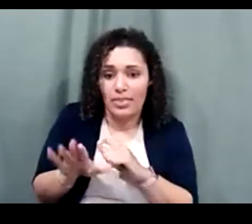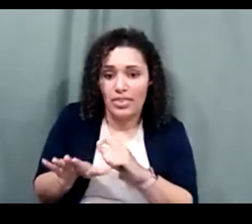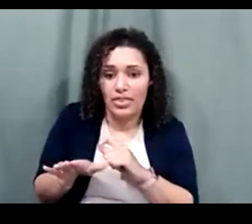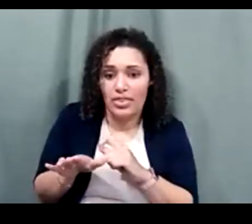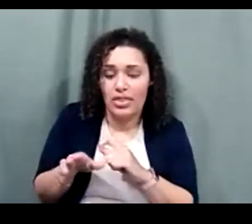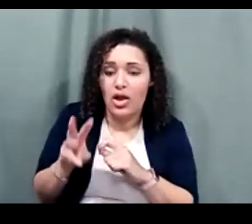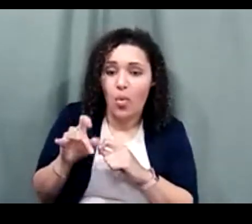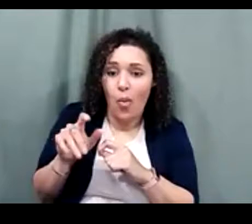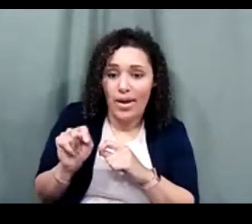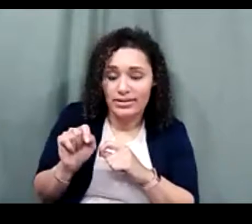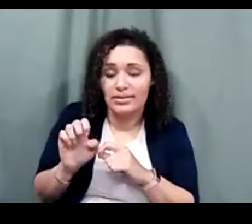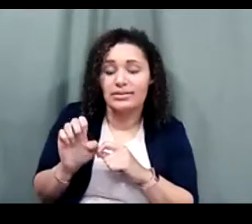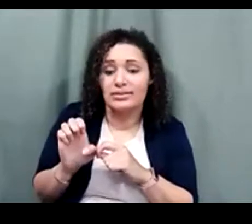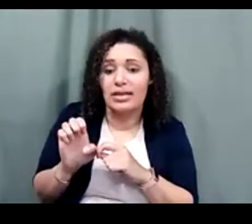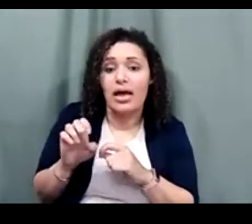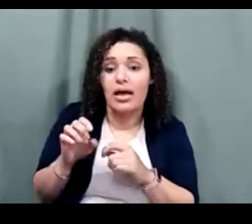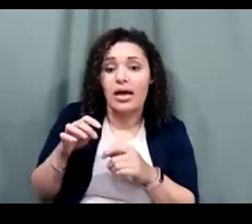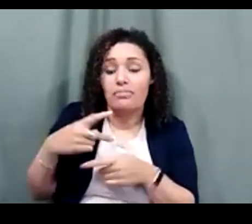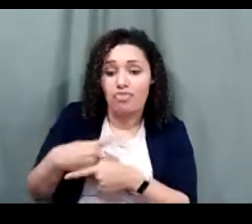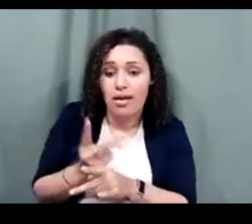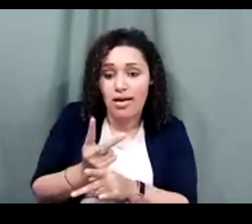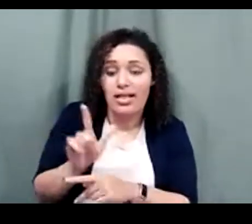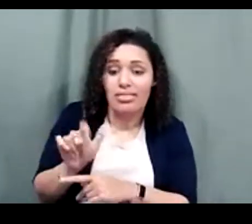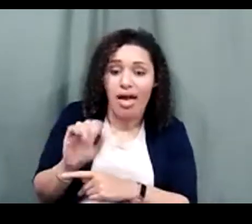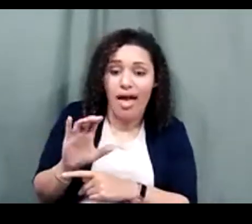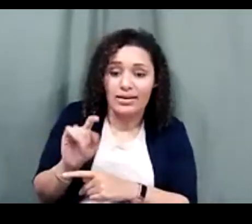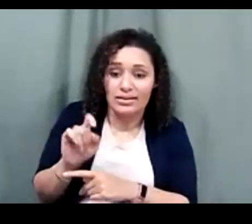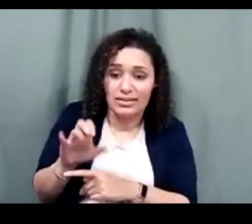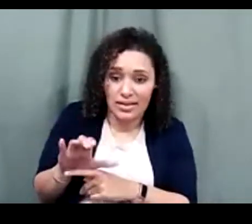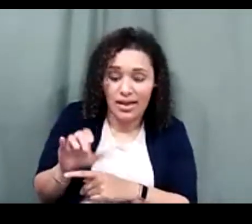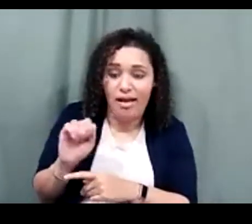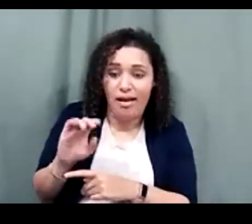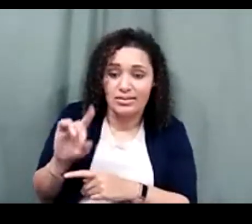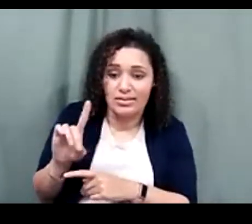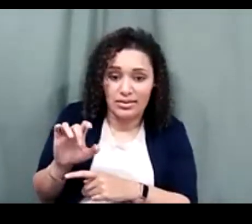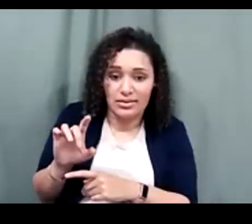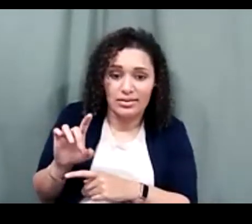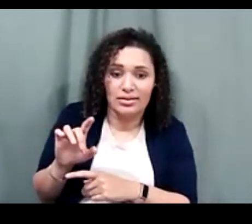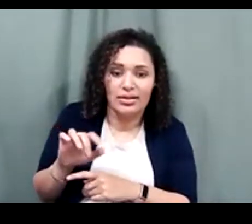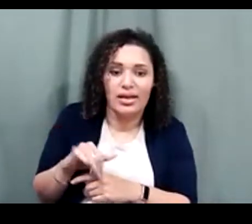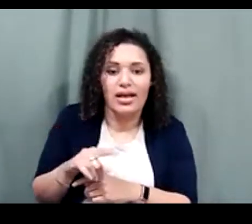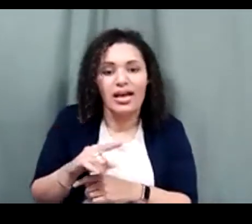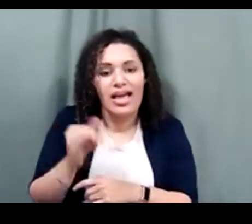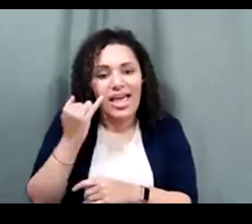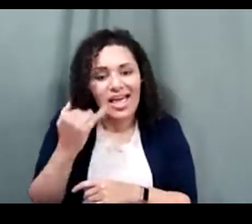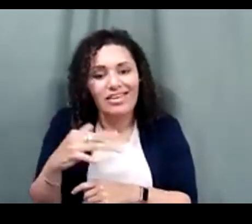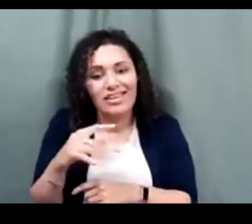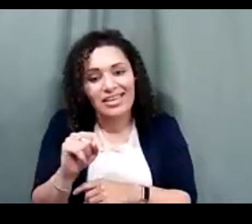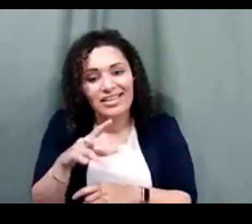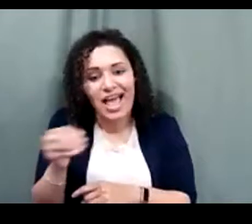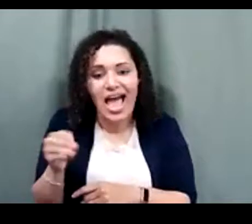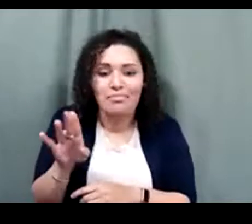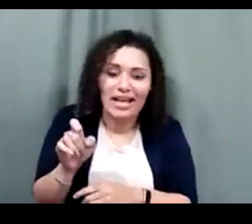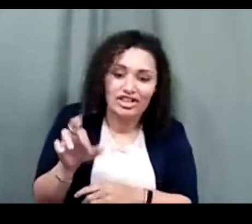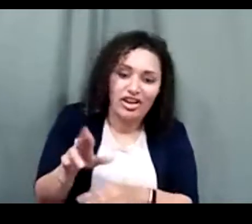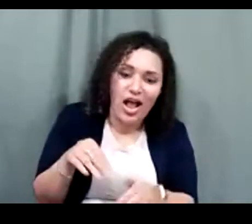is lactic acid. And so, yeah, exactly. A yeast and a bacteria. Oh, that's a good joke. There's a joke there.